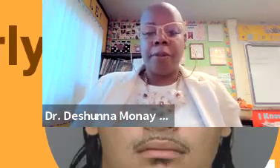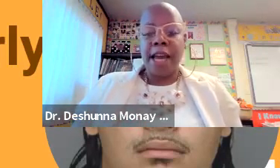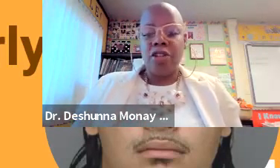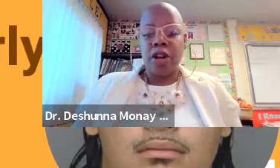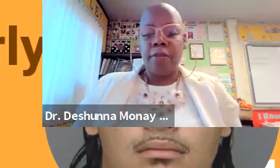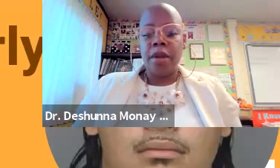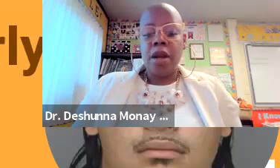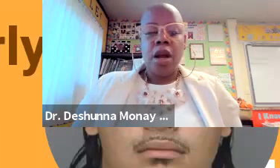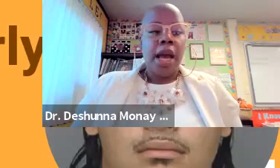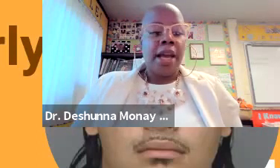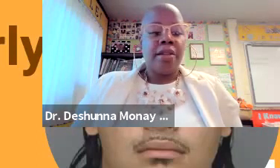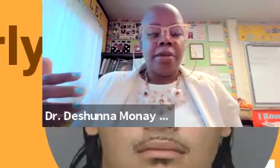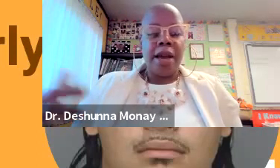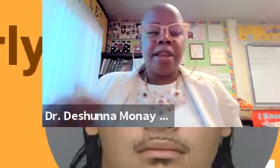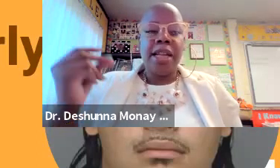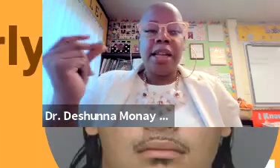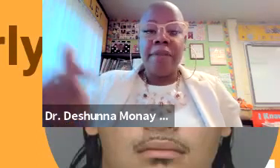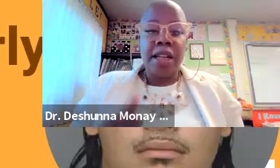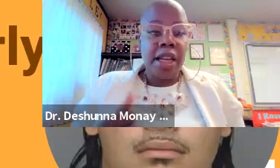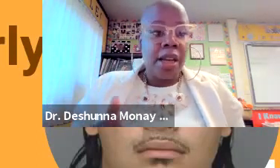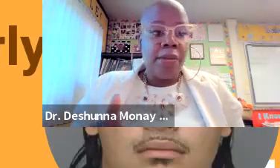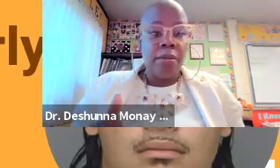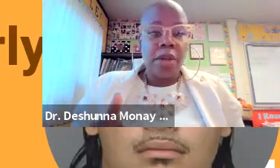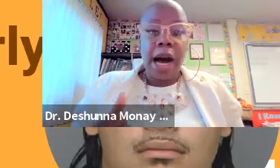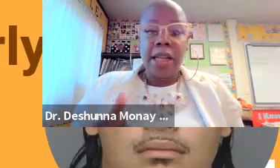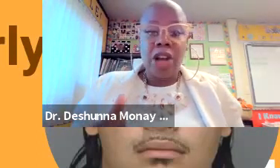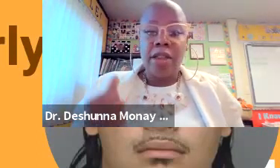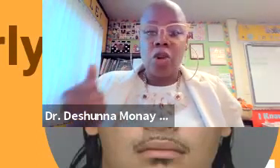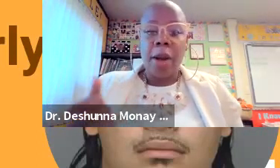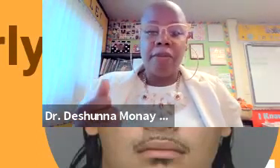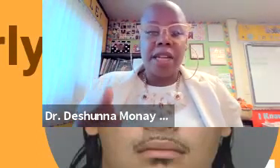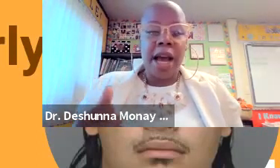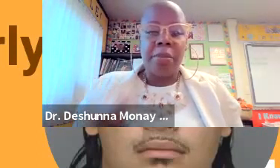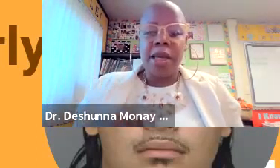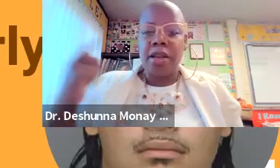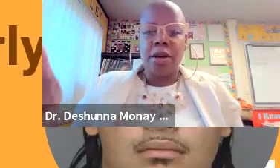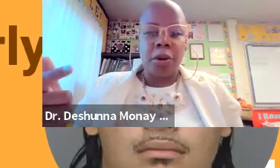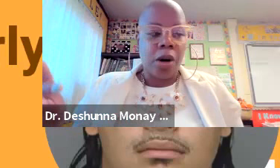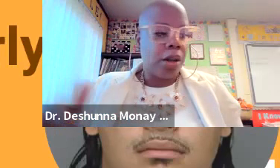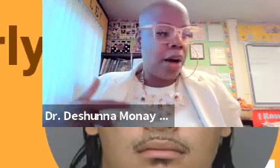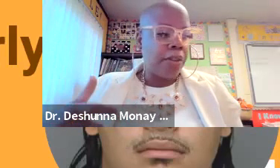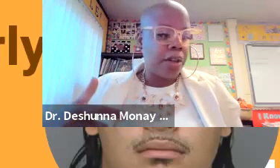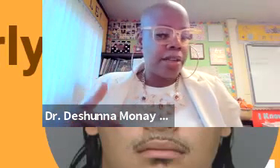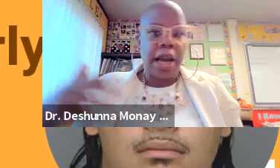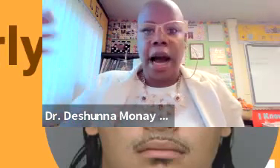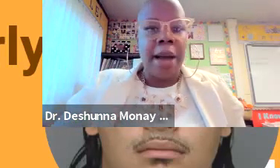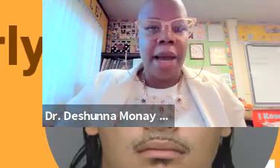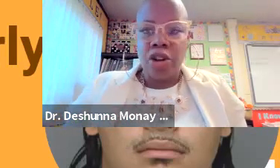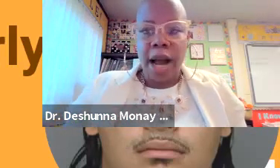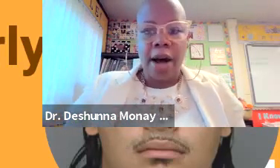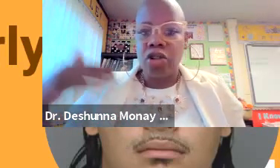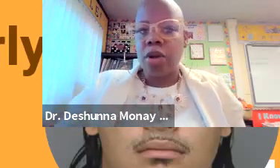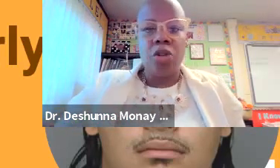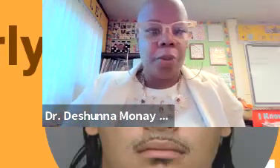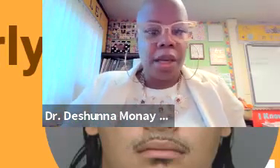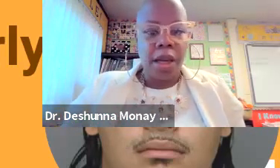and probation, and sometimes they have to leave college at the drop of a dime because their parole officer is like, I'm at